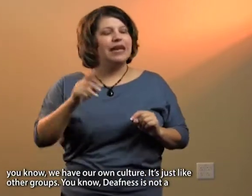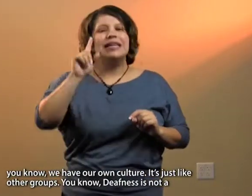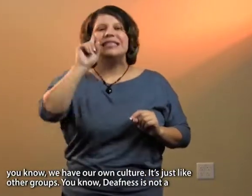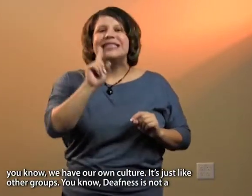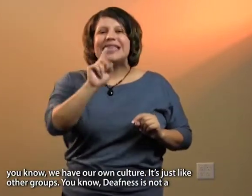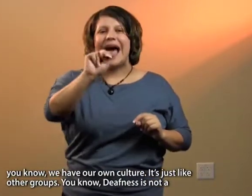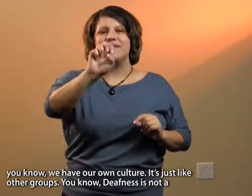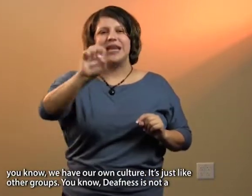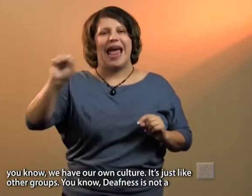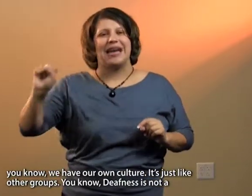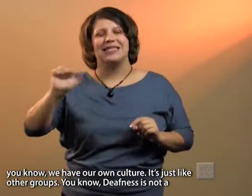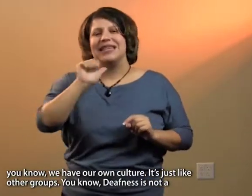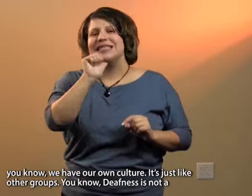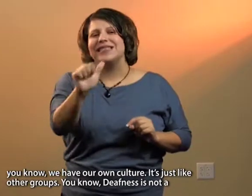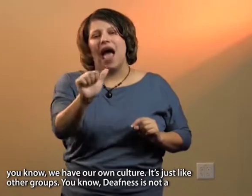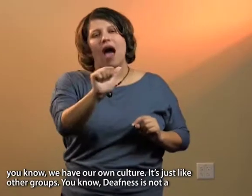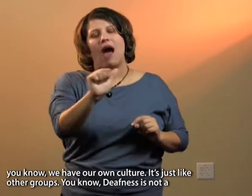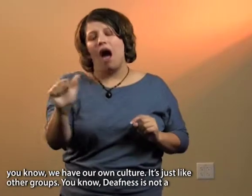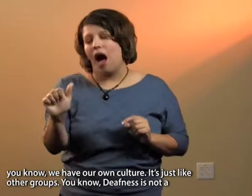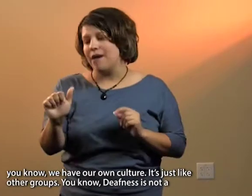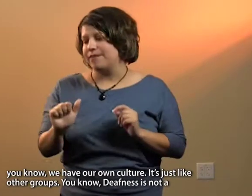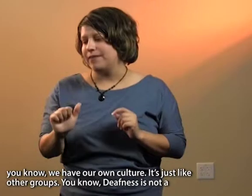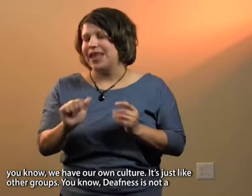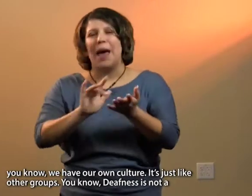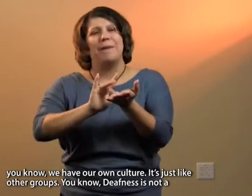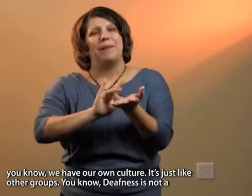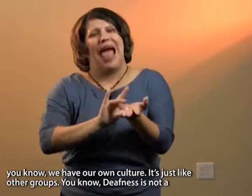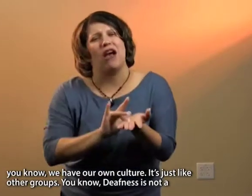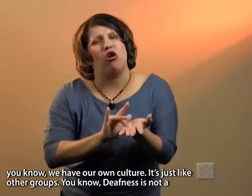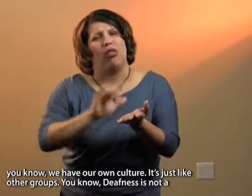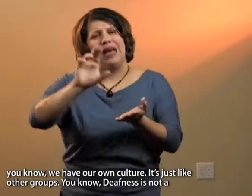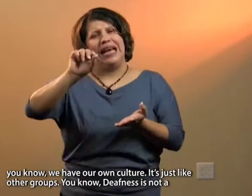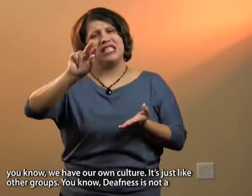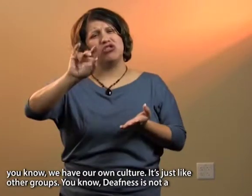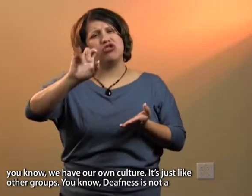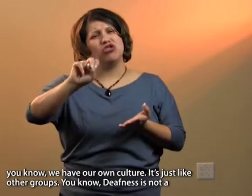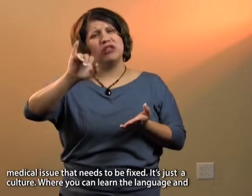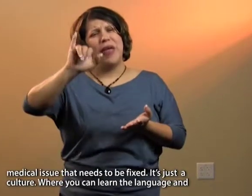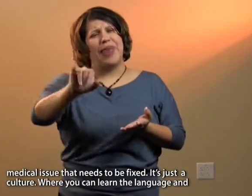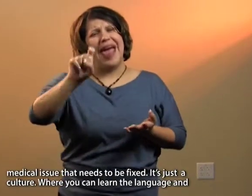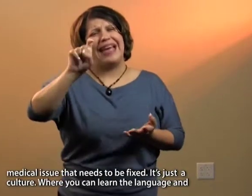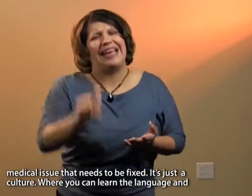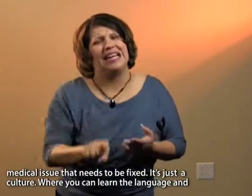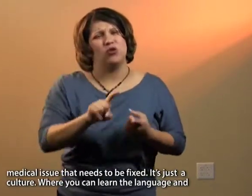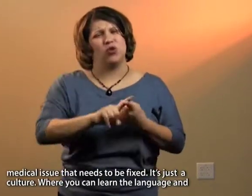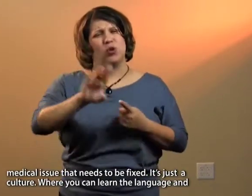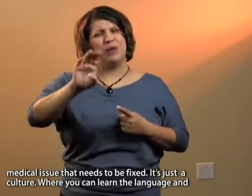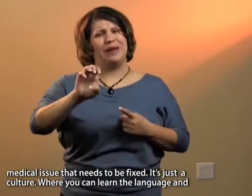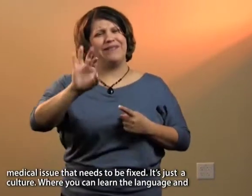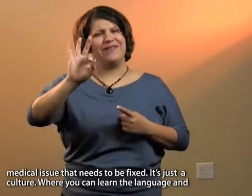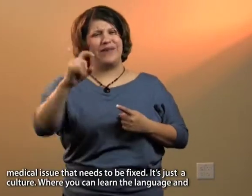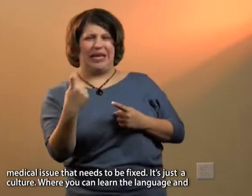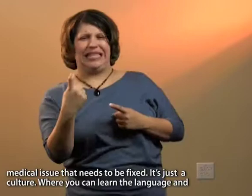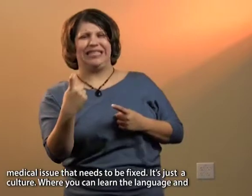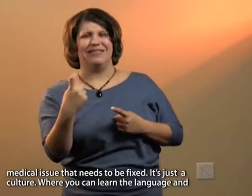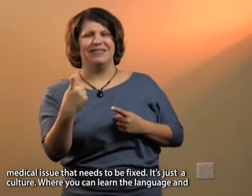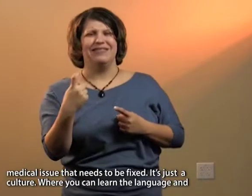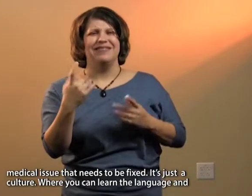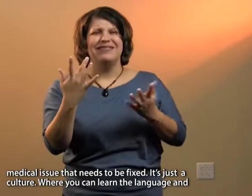you know deafness is not a medical issue that needs to be fixed